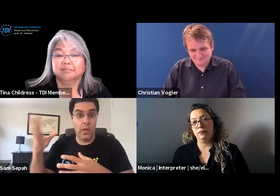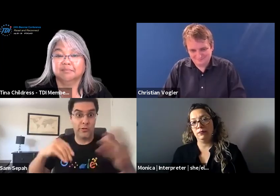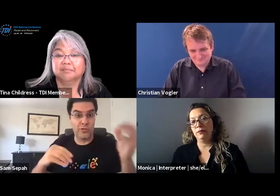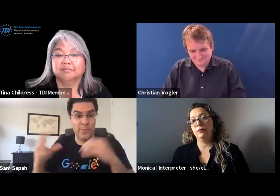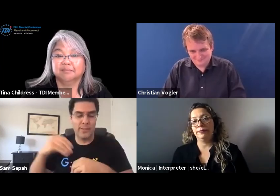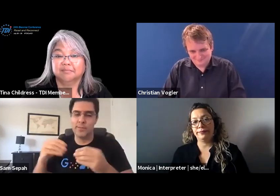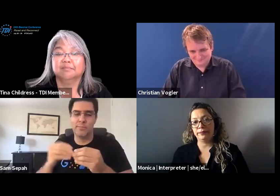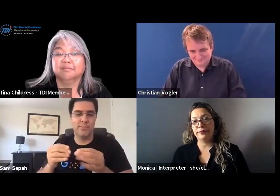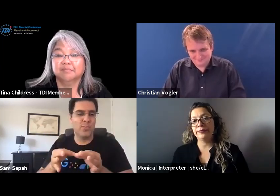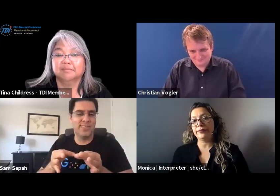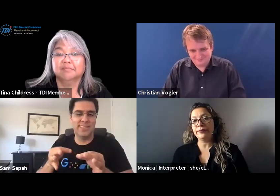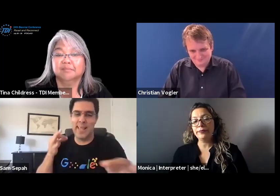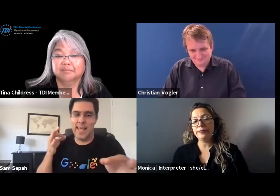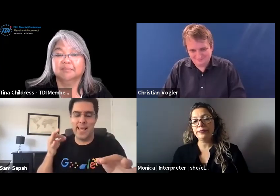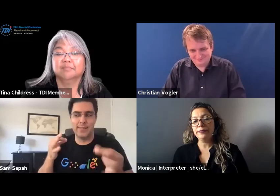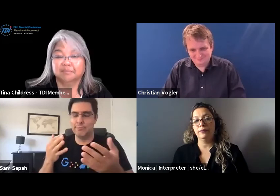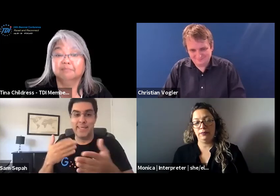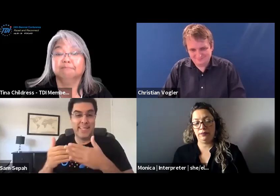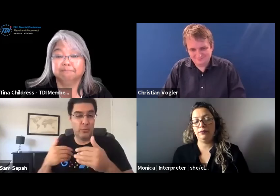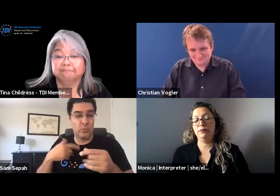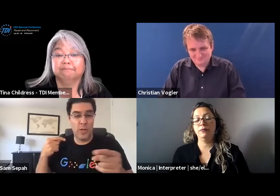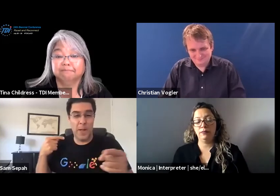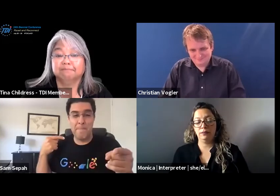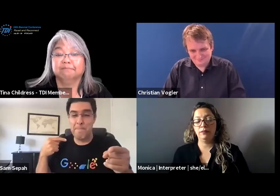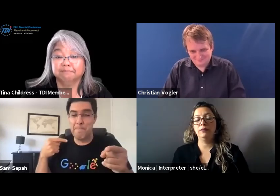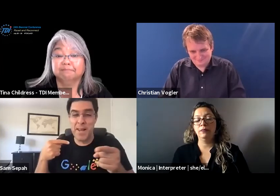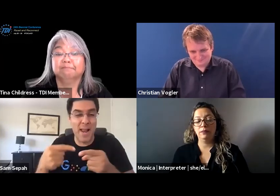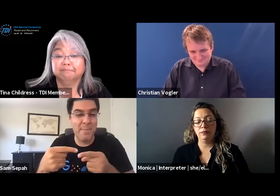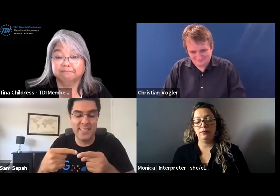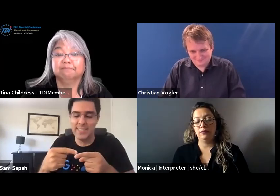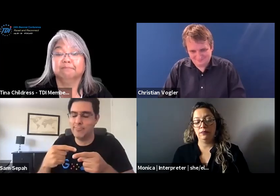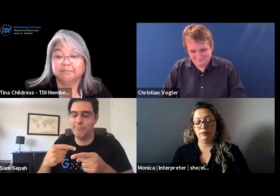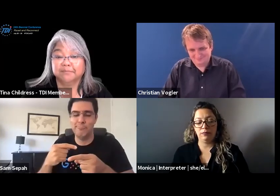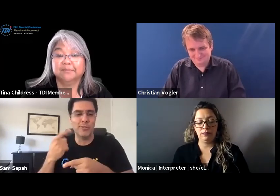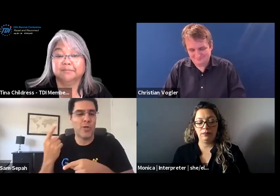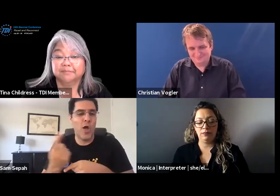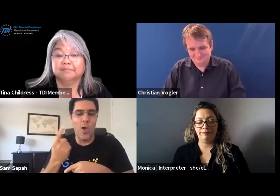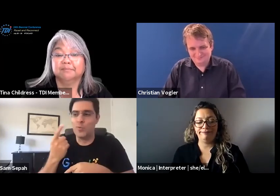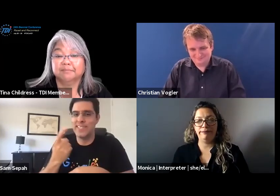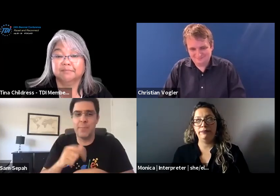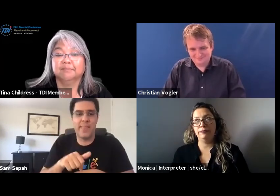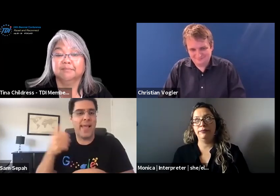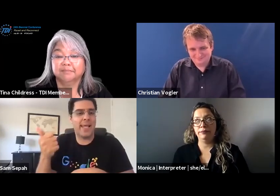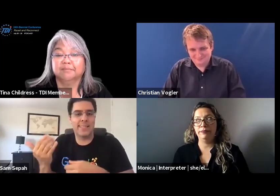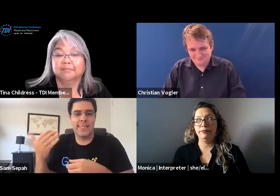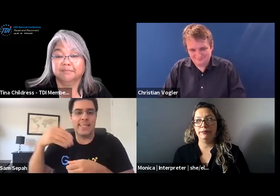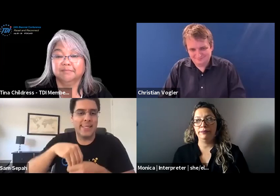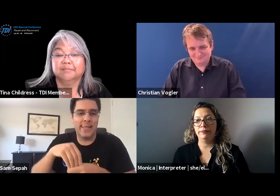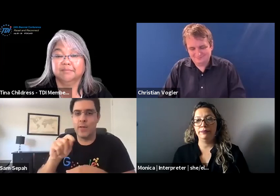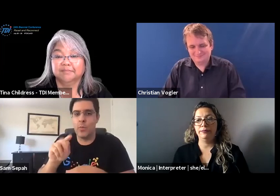fancy the technology is, the more you add to it, the more of a delay there's going to be. And trying to minimize